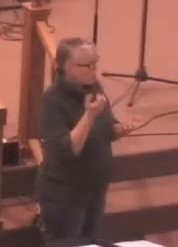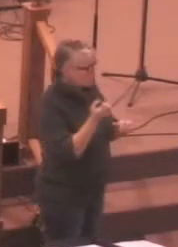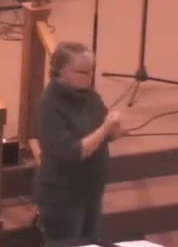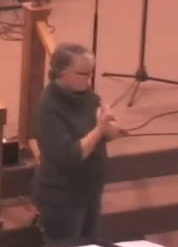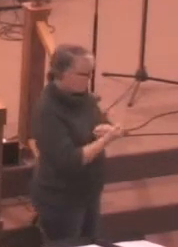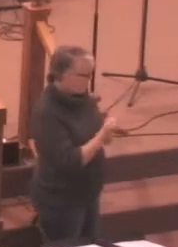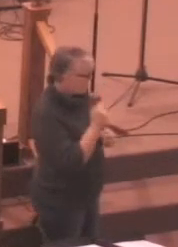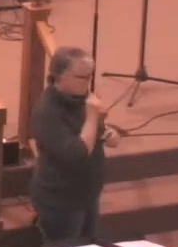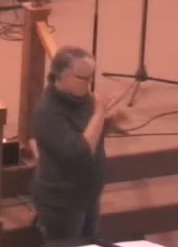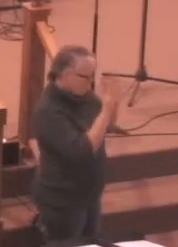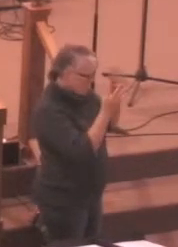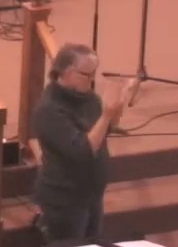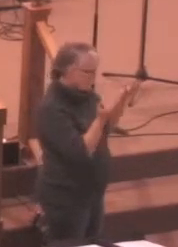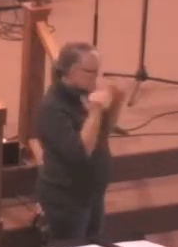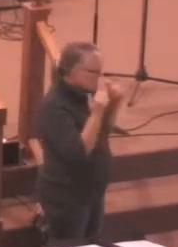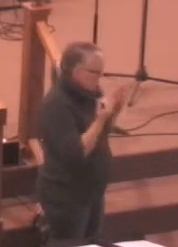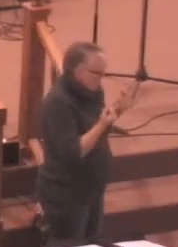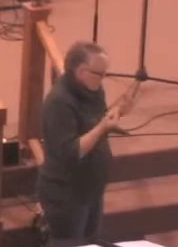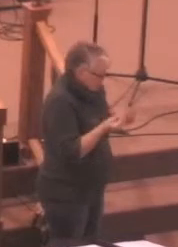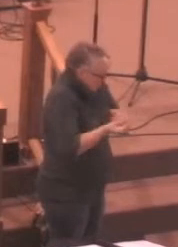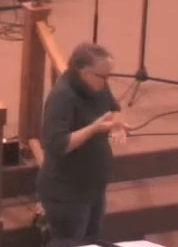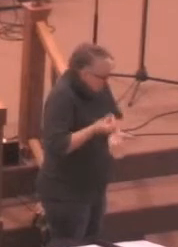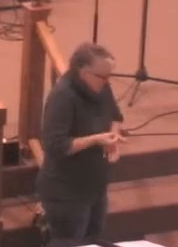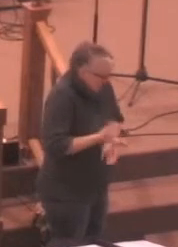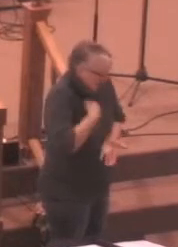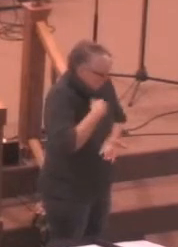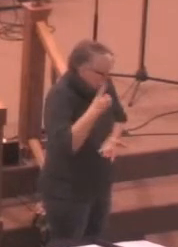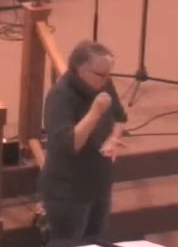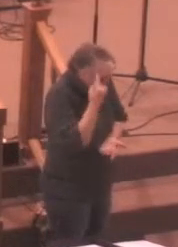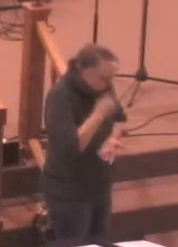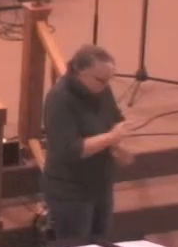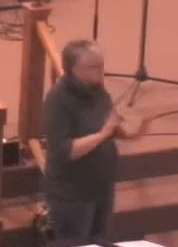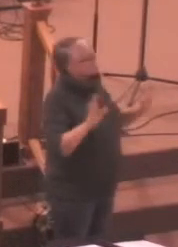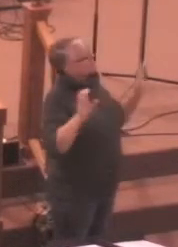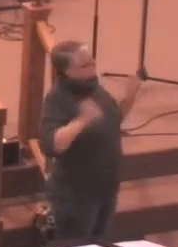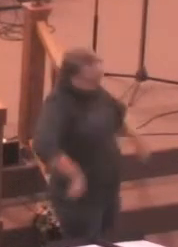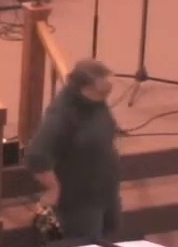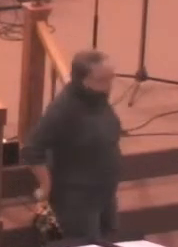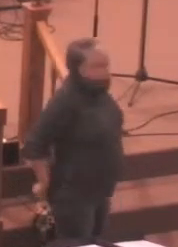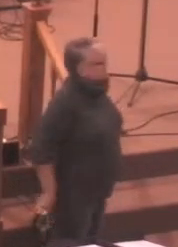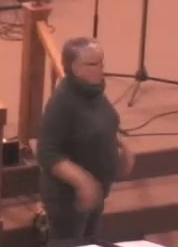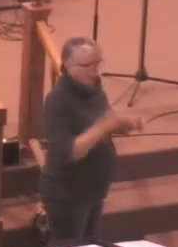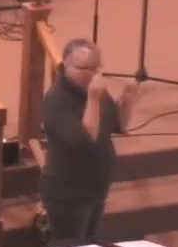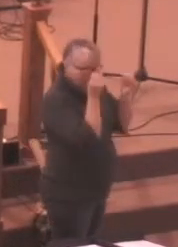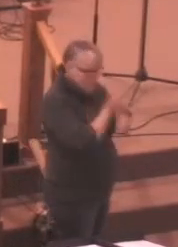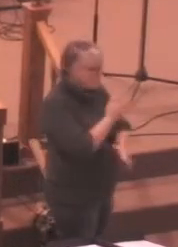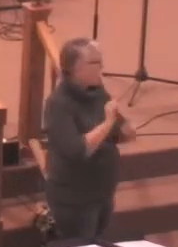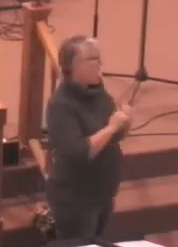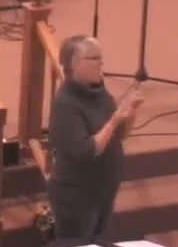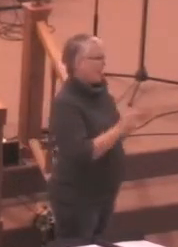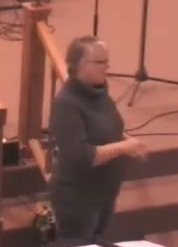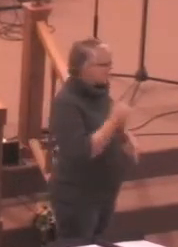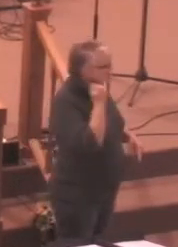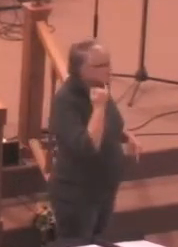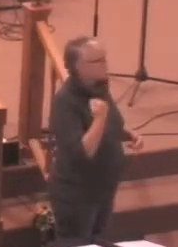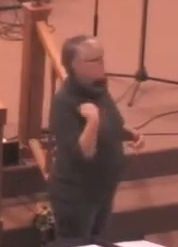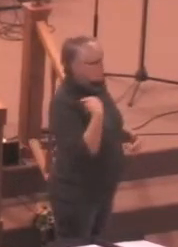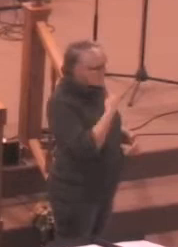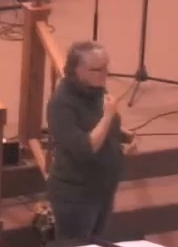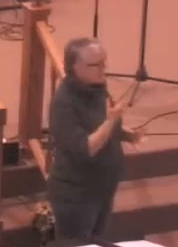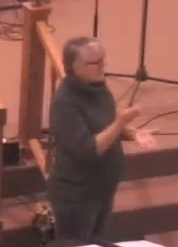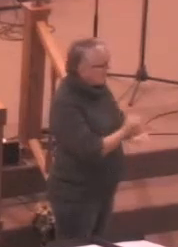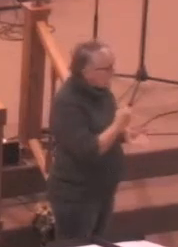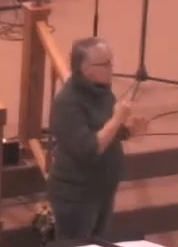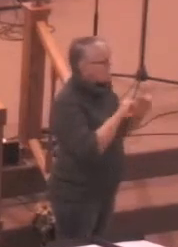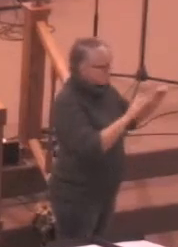you don't really know what to do and you want to just throw me some money and I make a basket for you, I can do that too. I don't really care how it happens as long as we get some baskets.